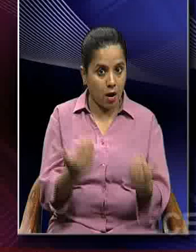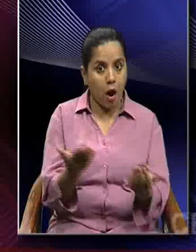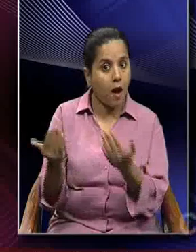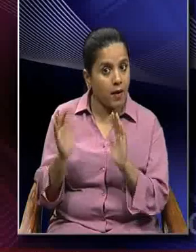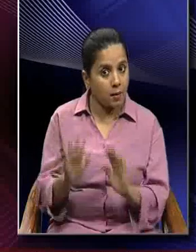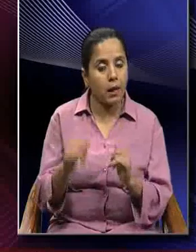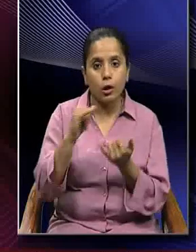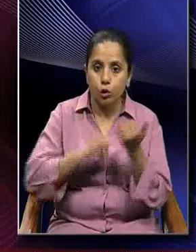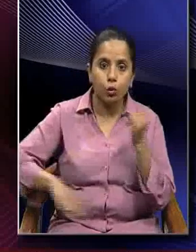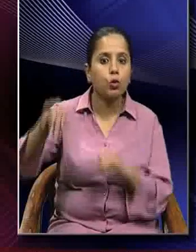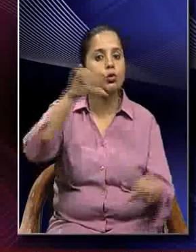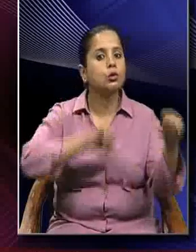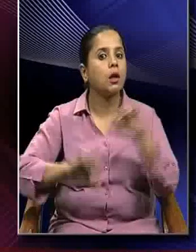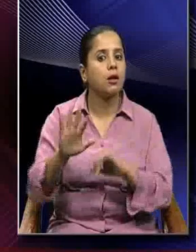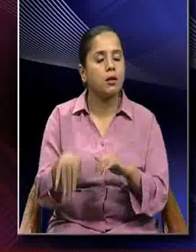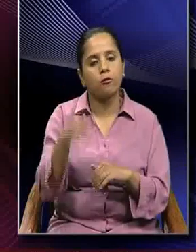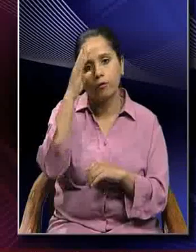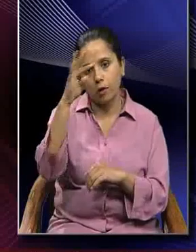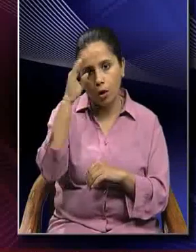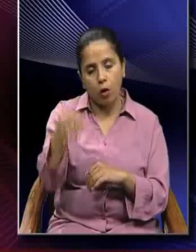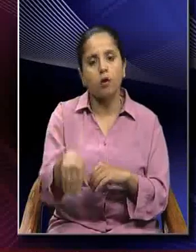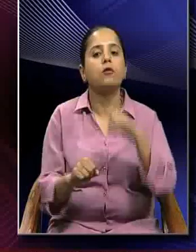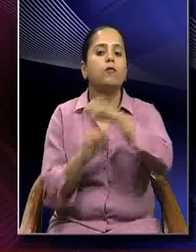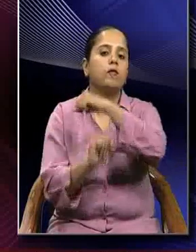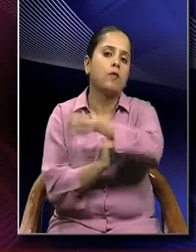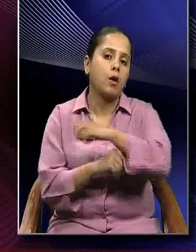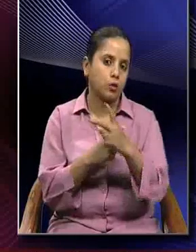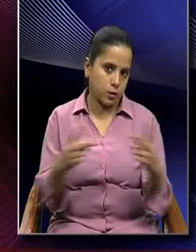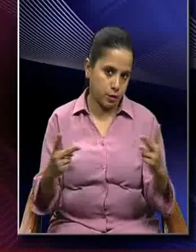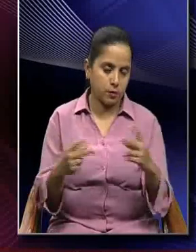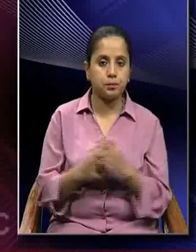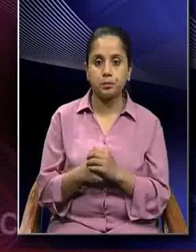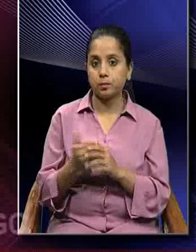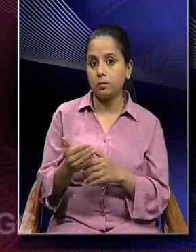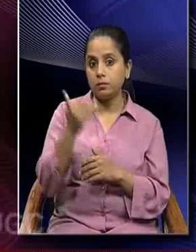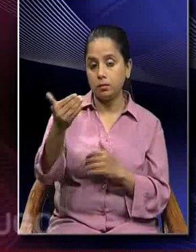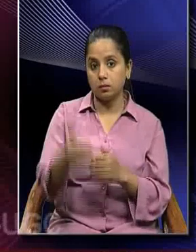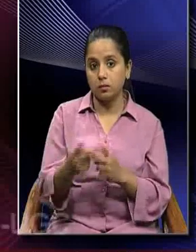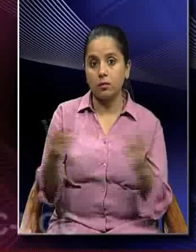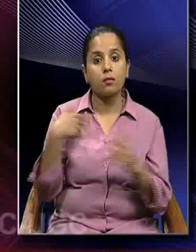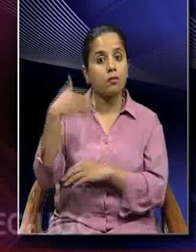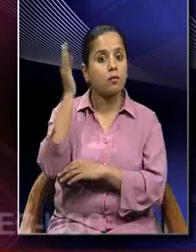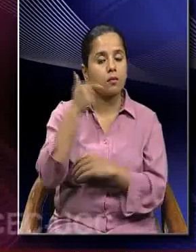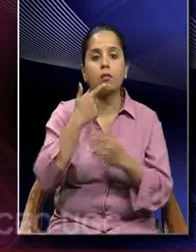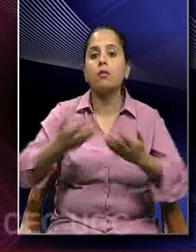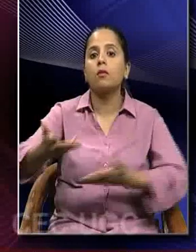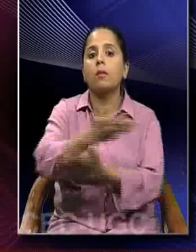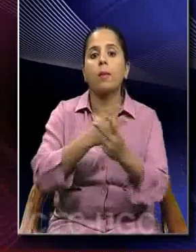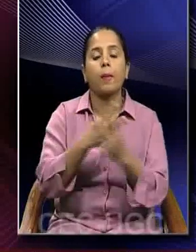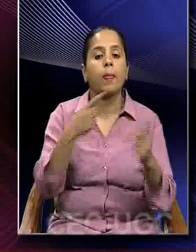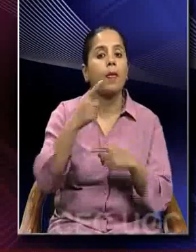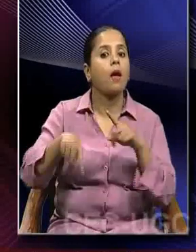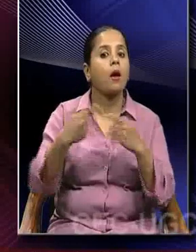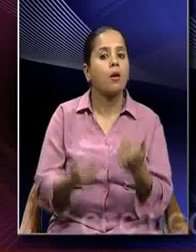social sciences along with their philosophical foundations. In the next session, we will be discussing